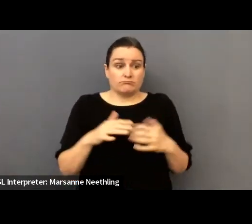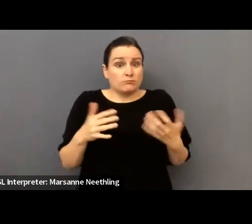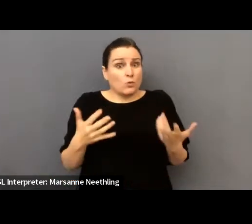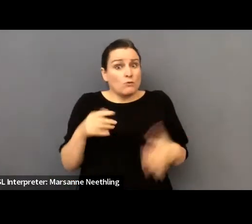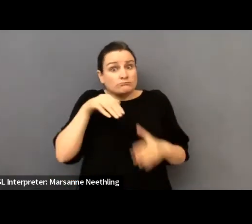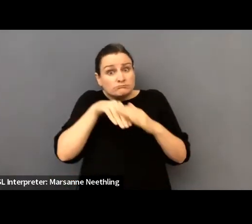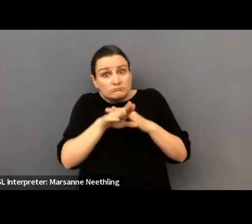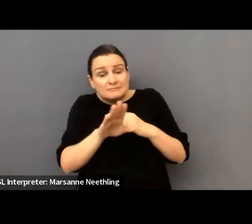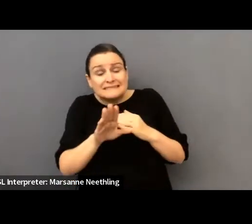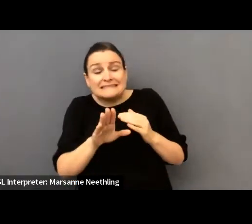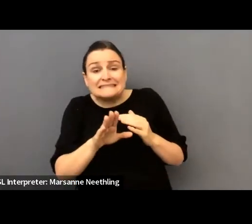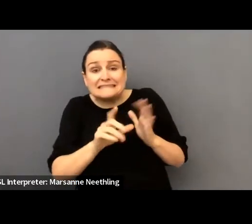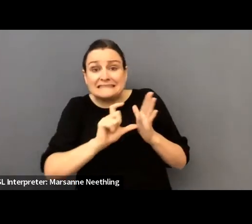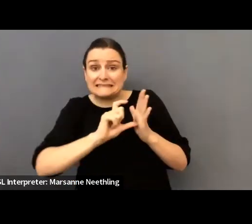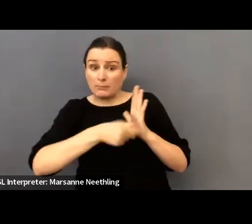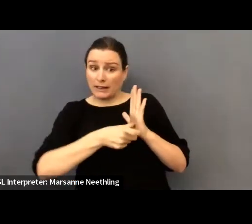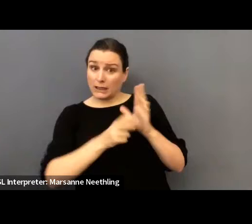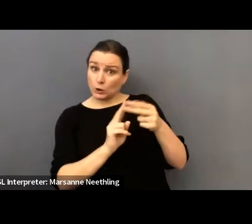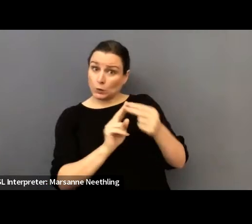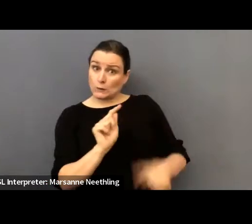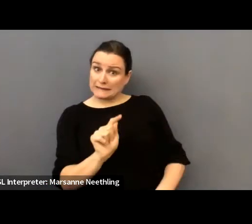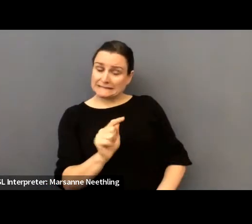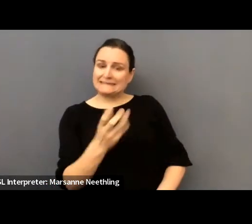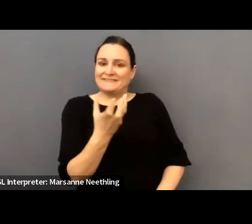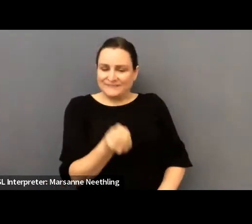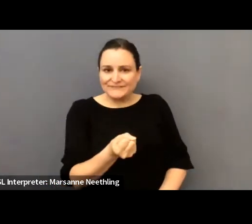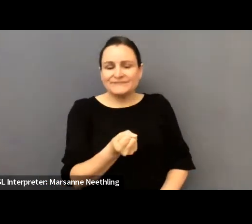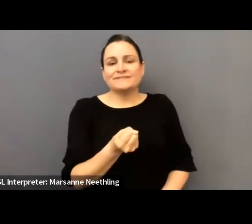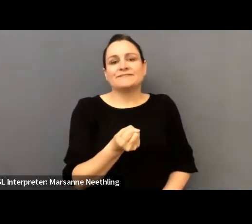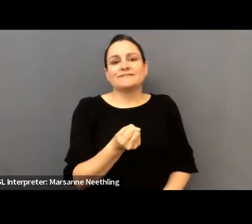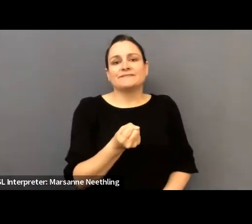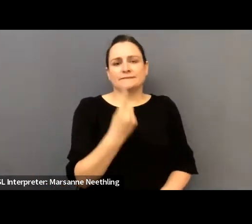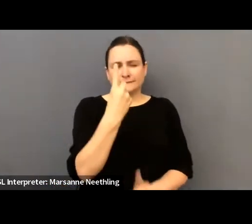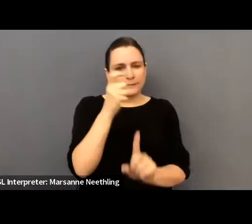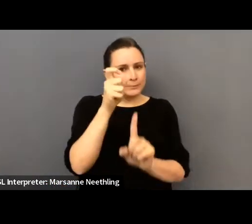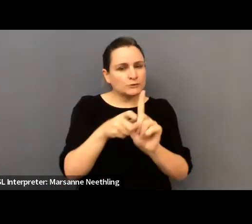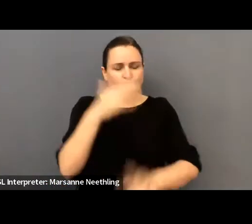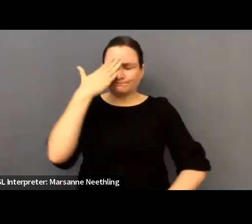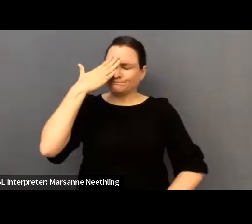can speak sign language and have the deaf person's need